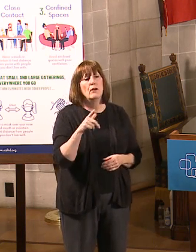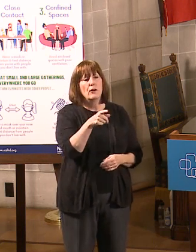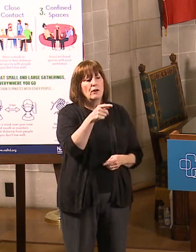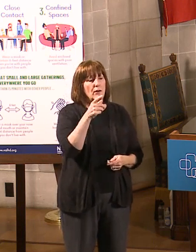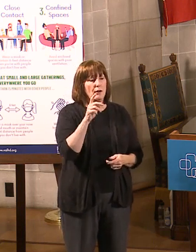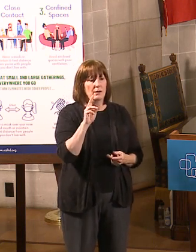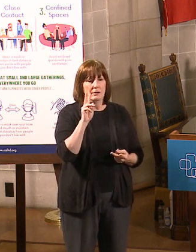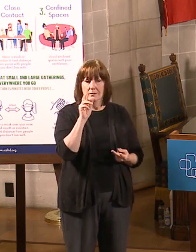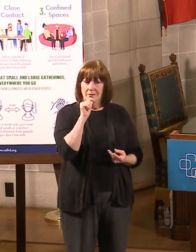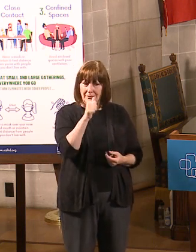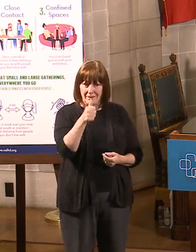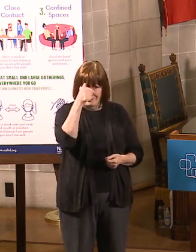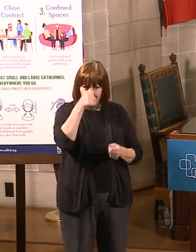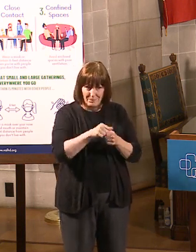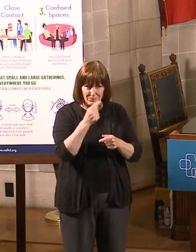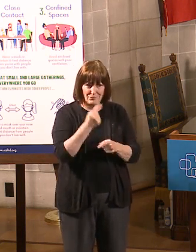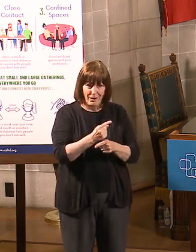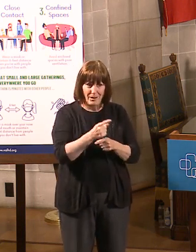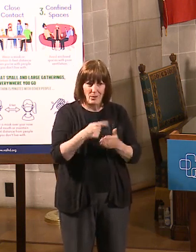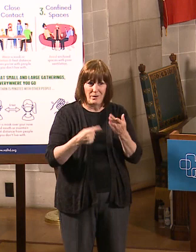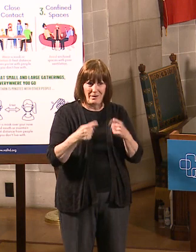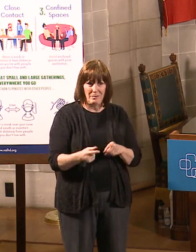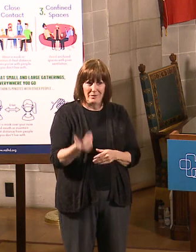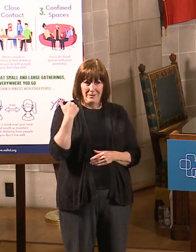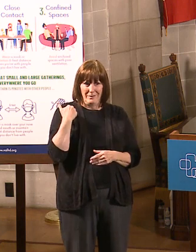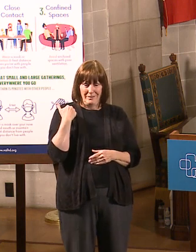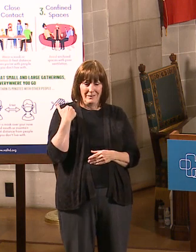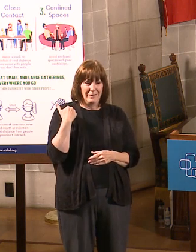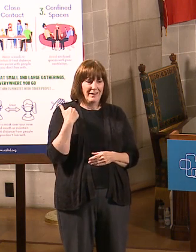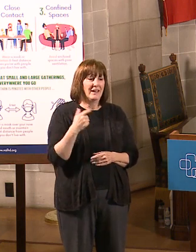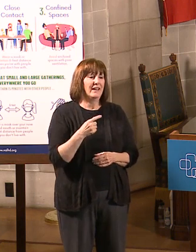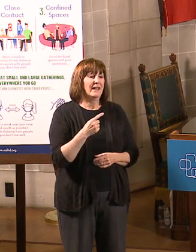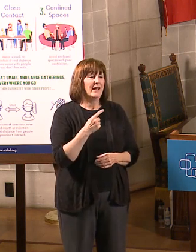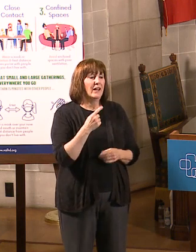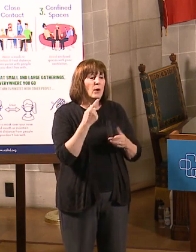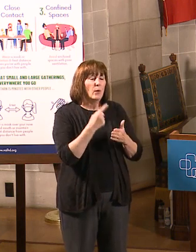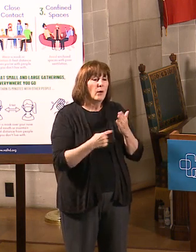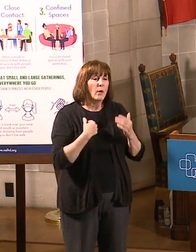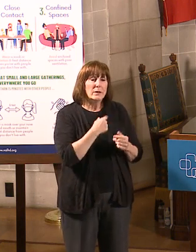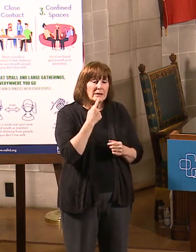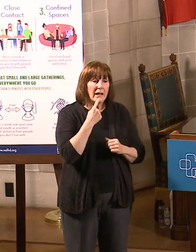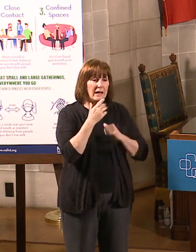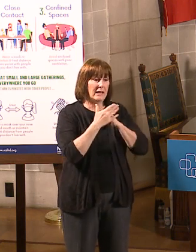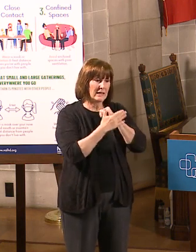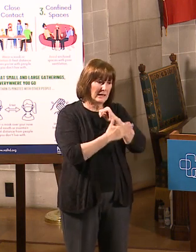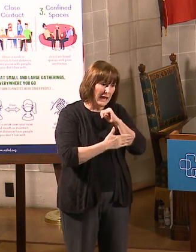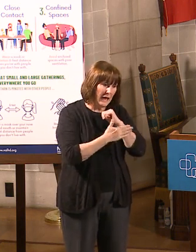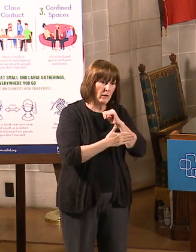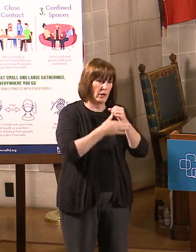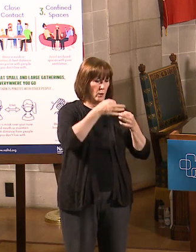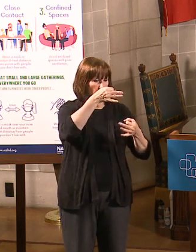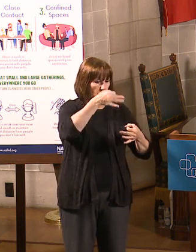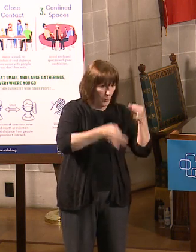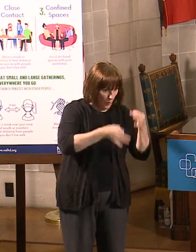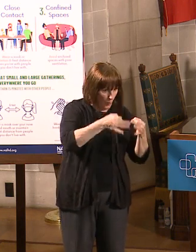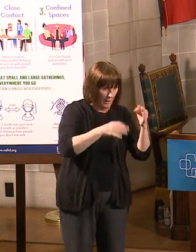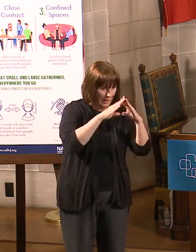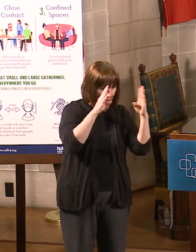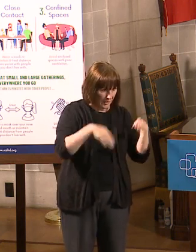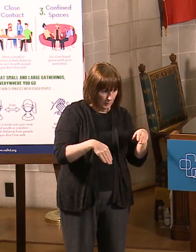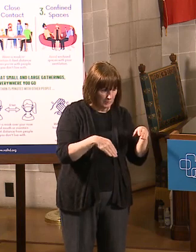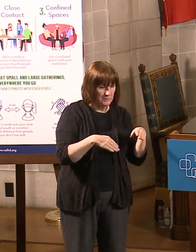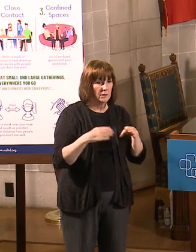what happened earlier this year. So what we said earlier this year was that counties, county courthouses who prevented people